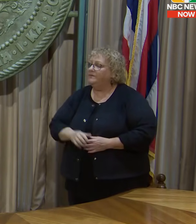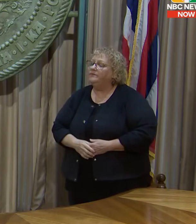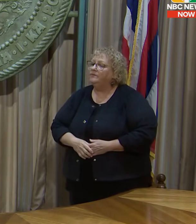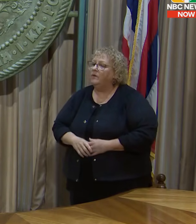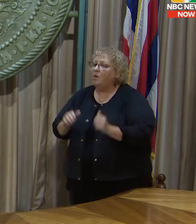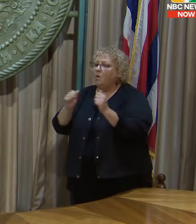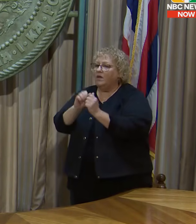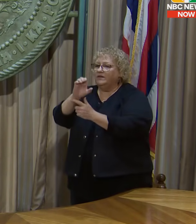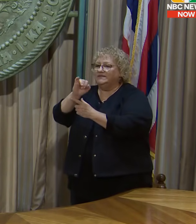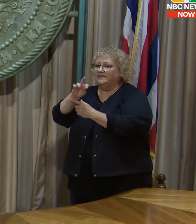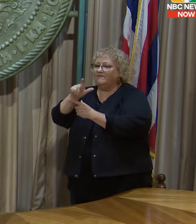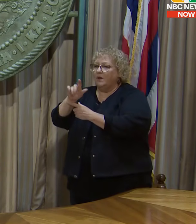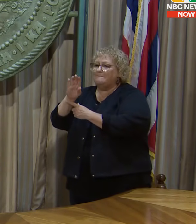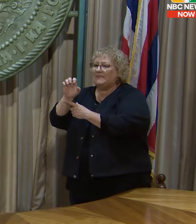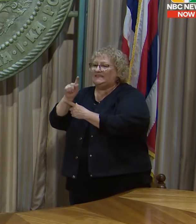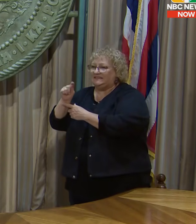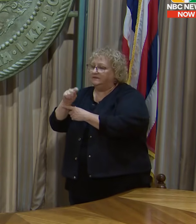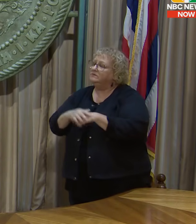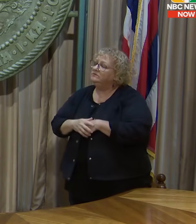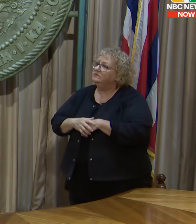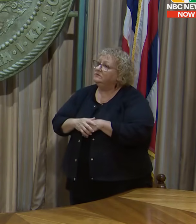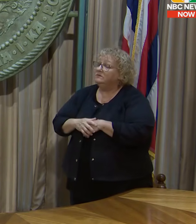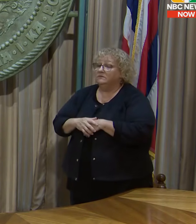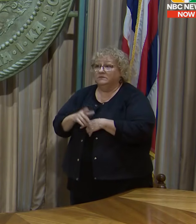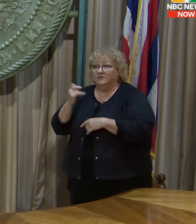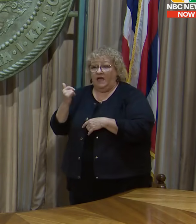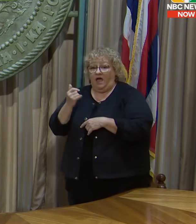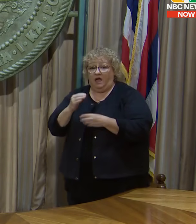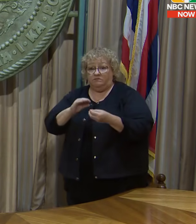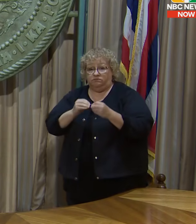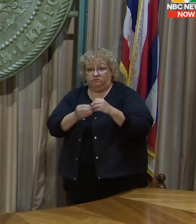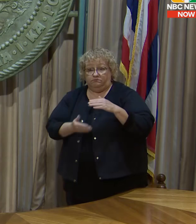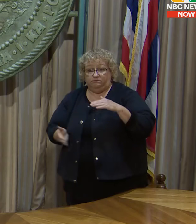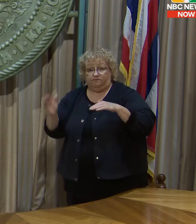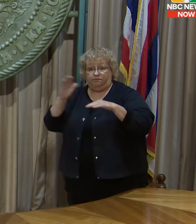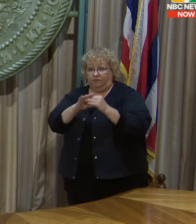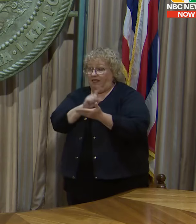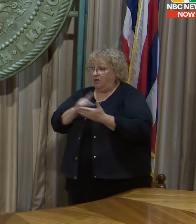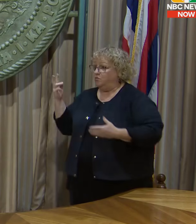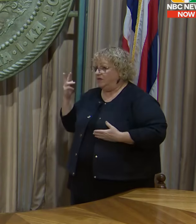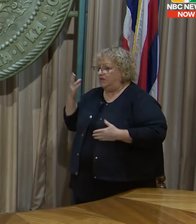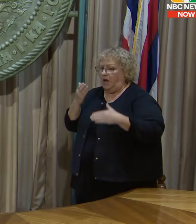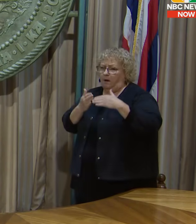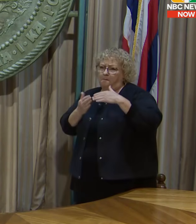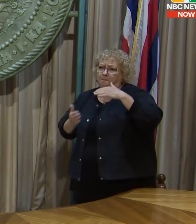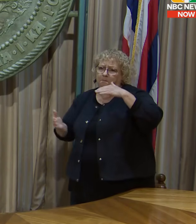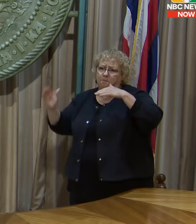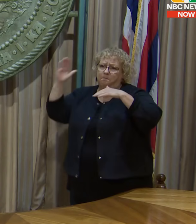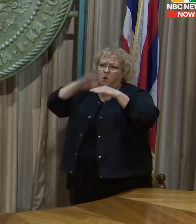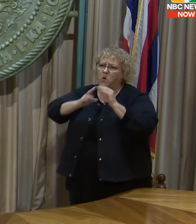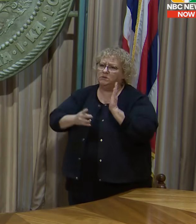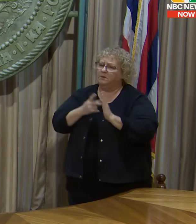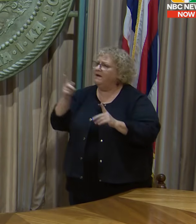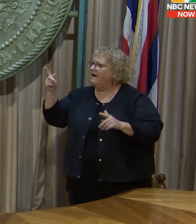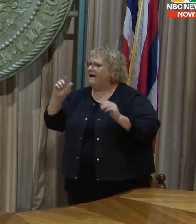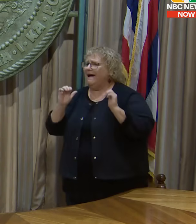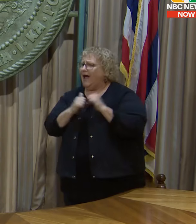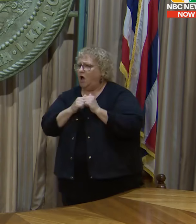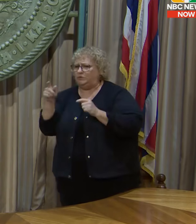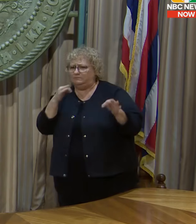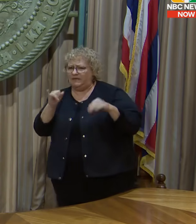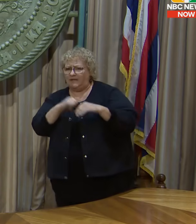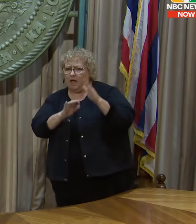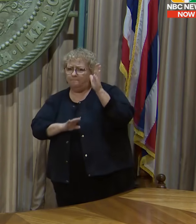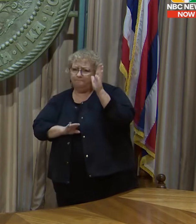with Civil Beat. She asks, we've seen double the number of cases since last Wednesday. How does the department explain the spike?